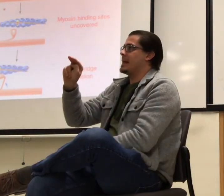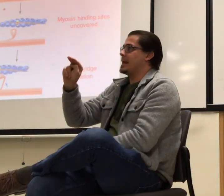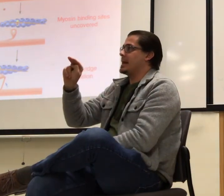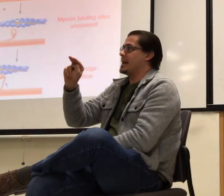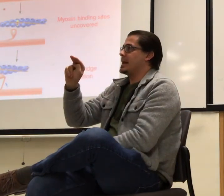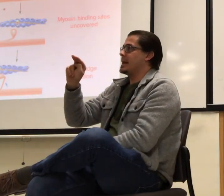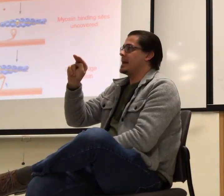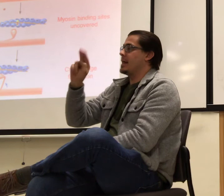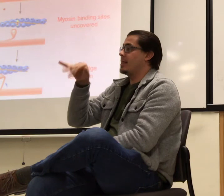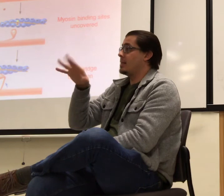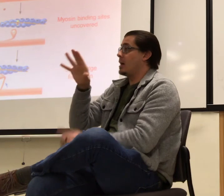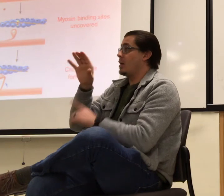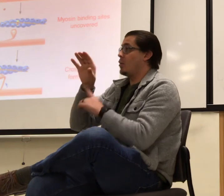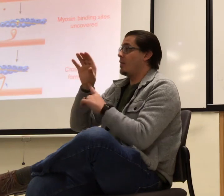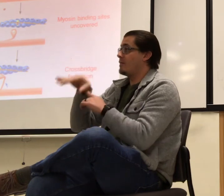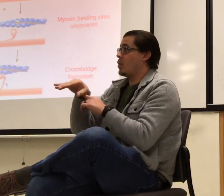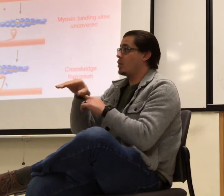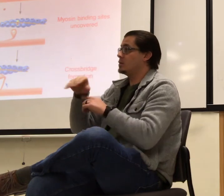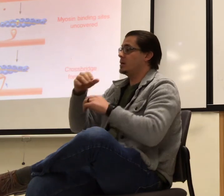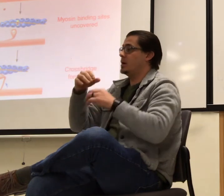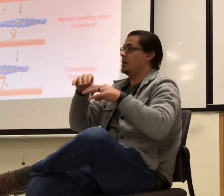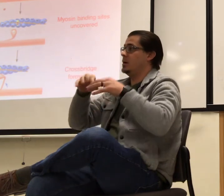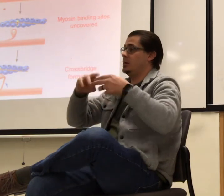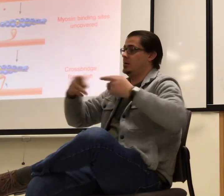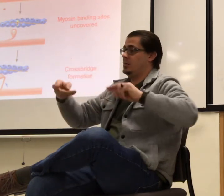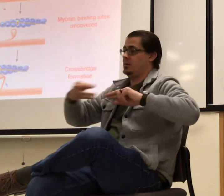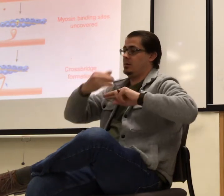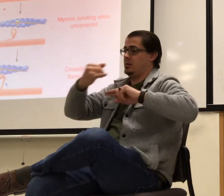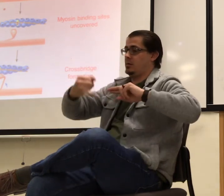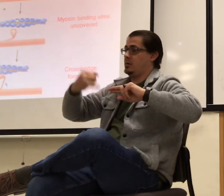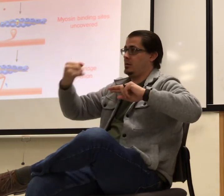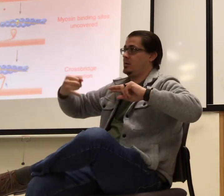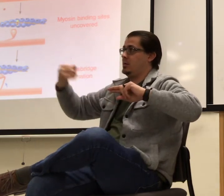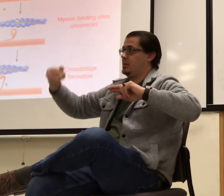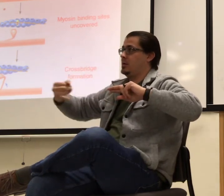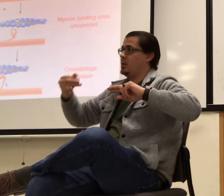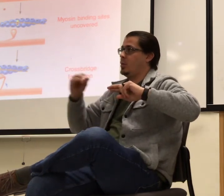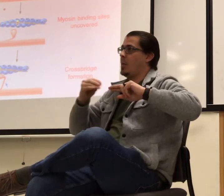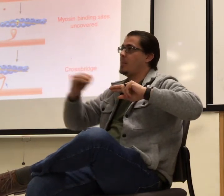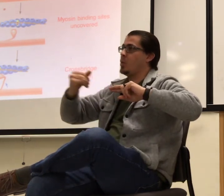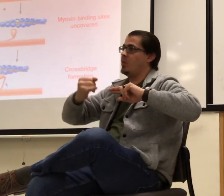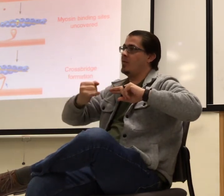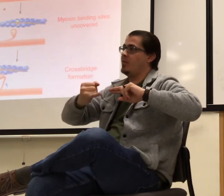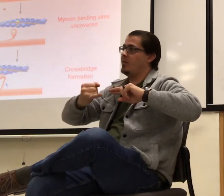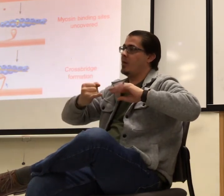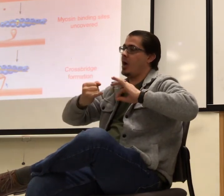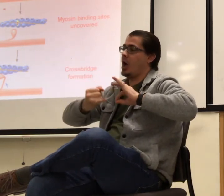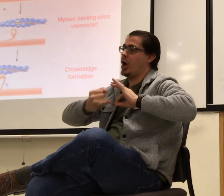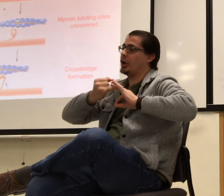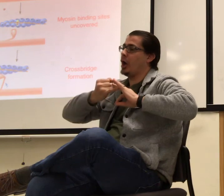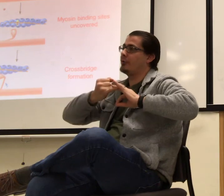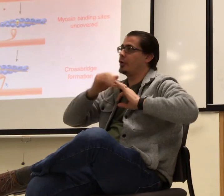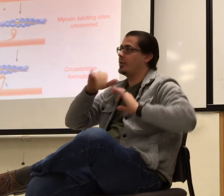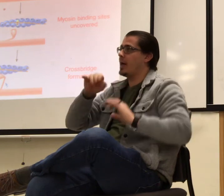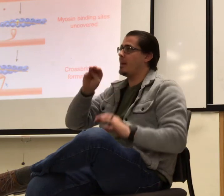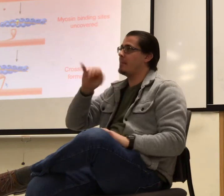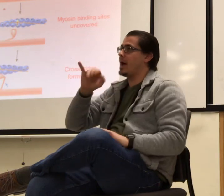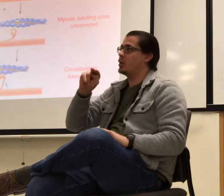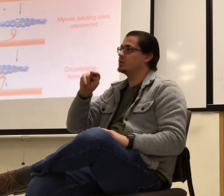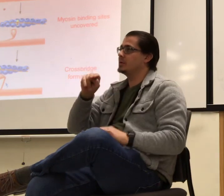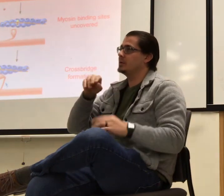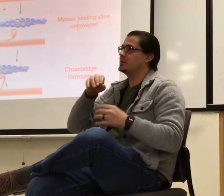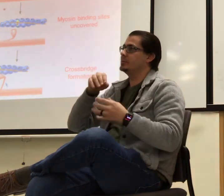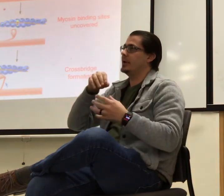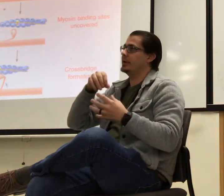That forces the tropomyosin to move, uncovering those myosin binding sites or